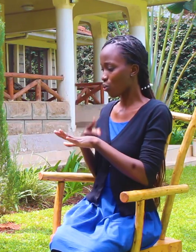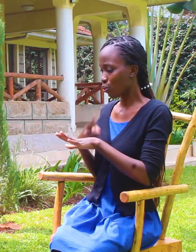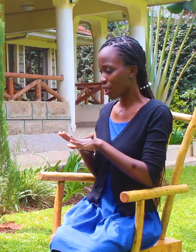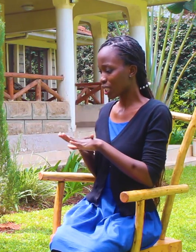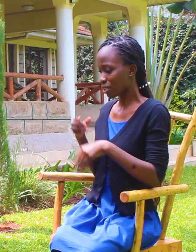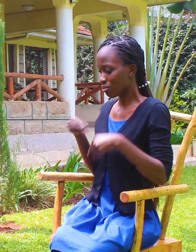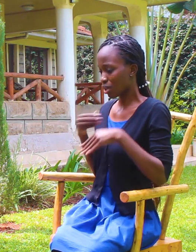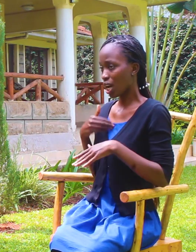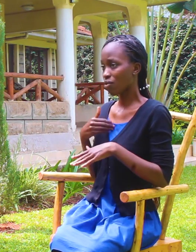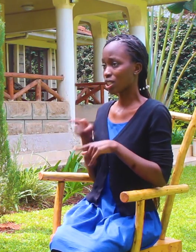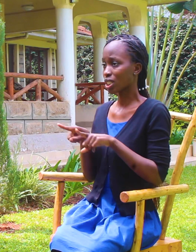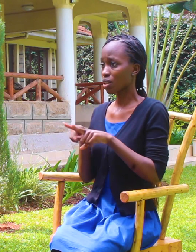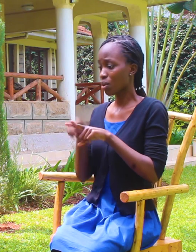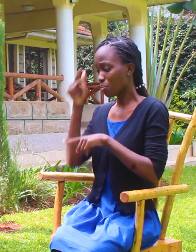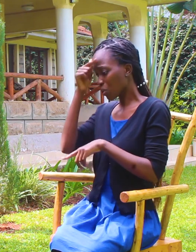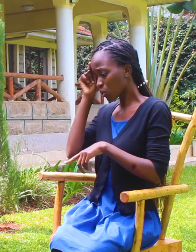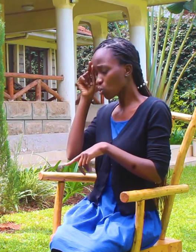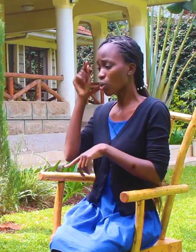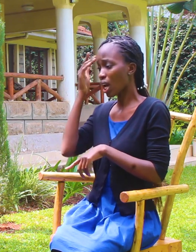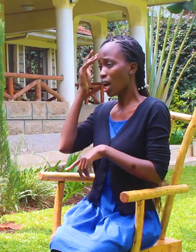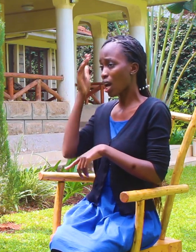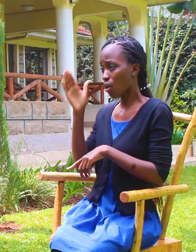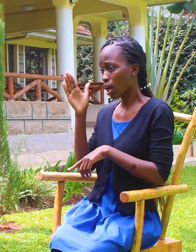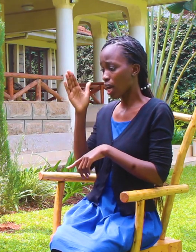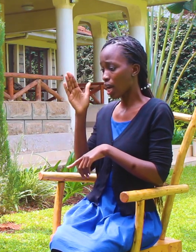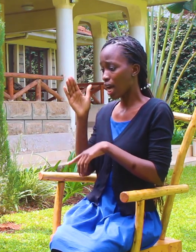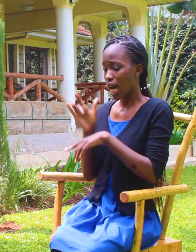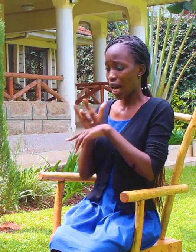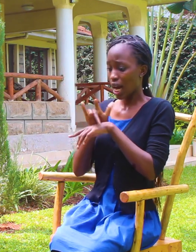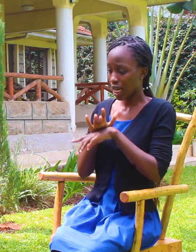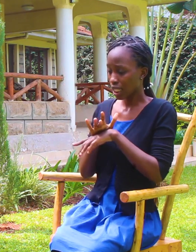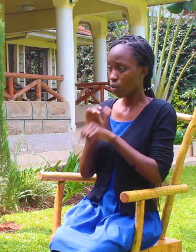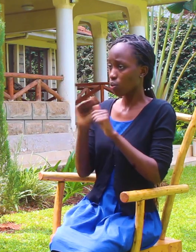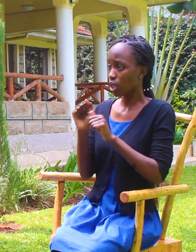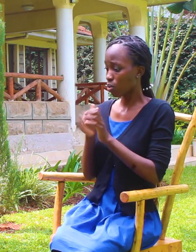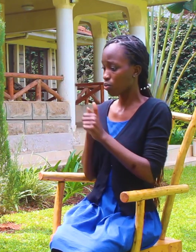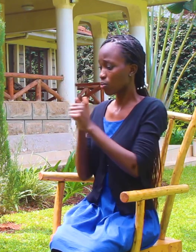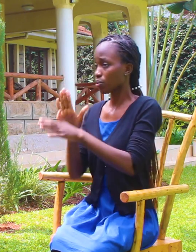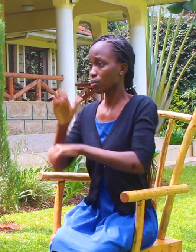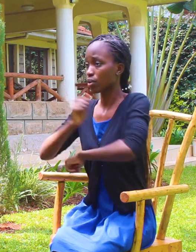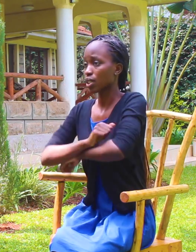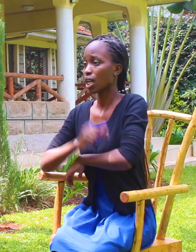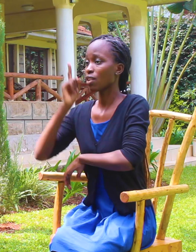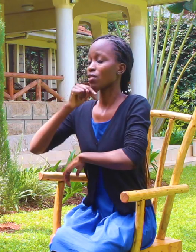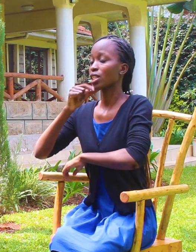detection which made us take her to school, and she completed her studies. And so